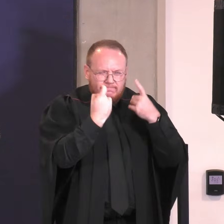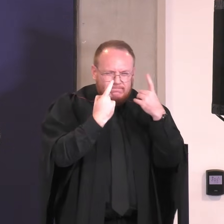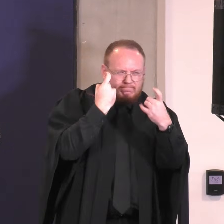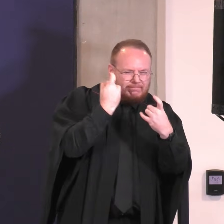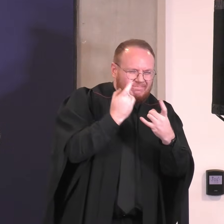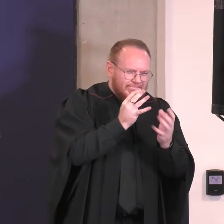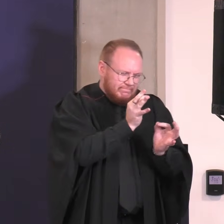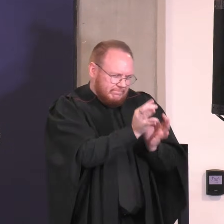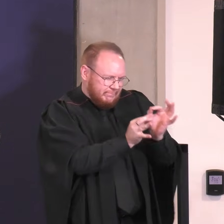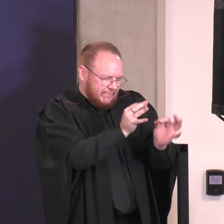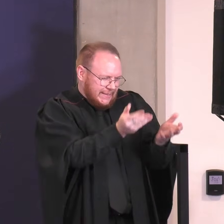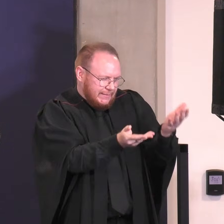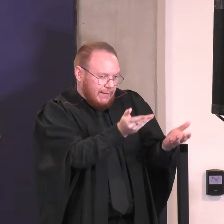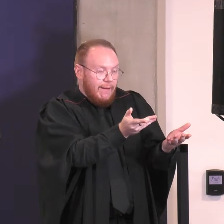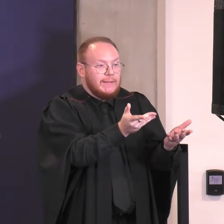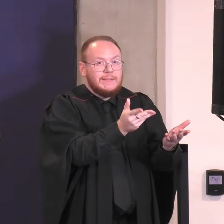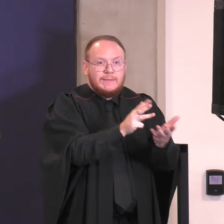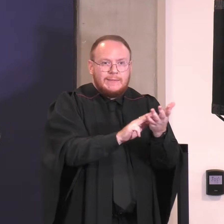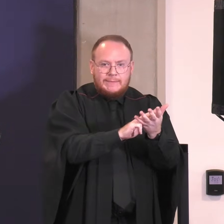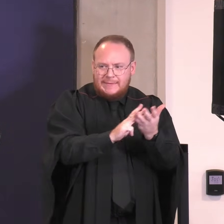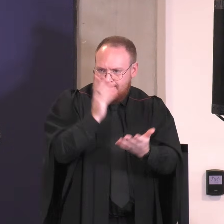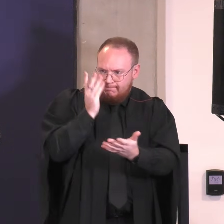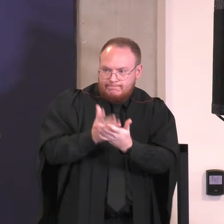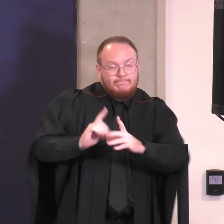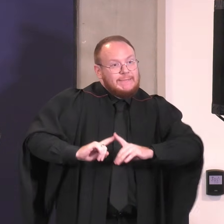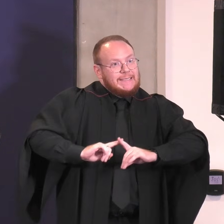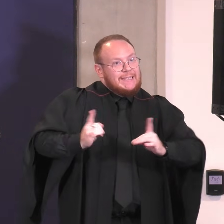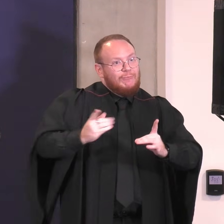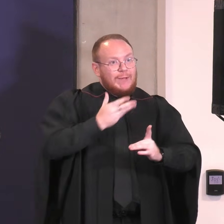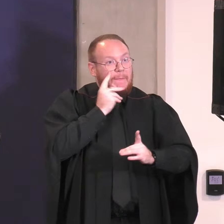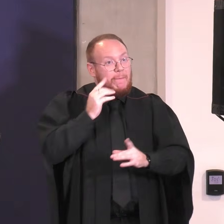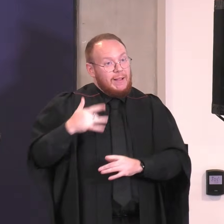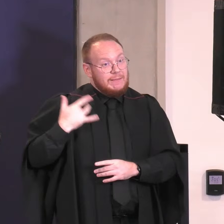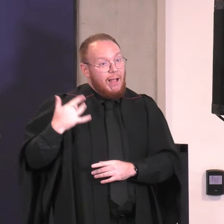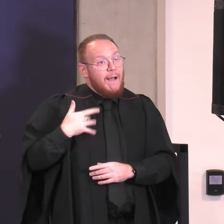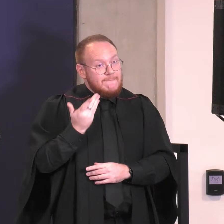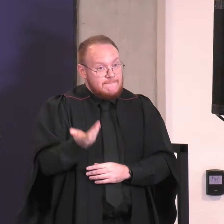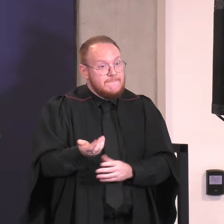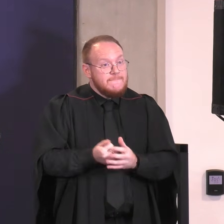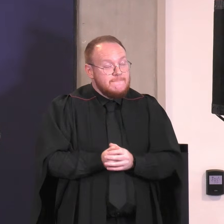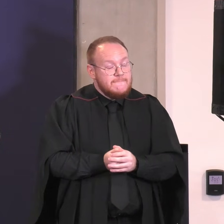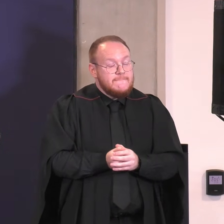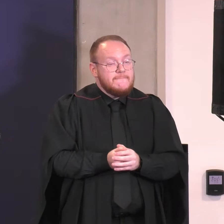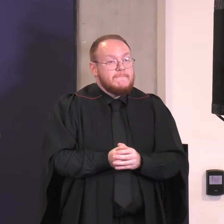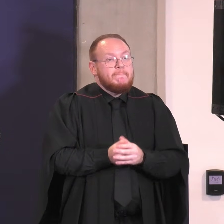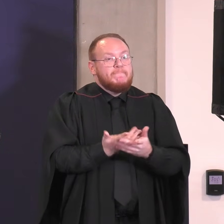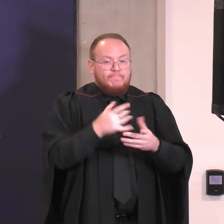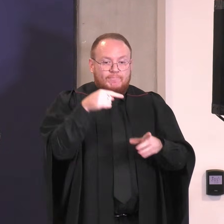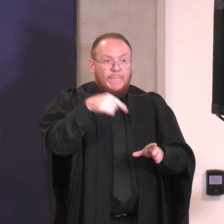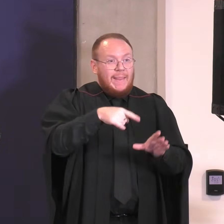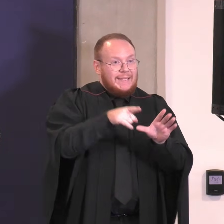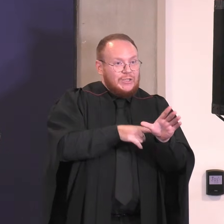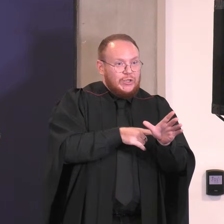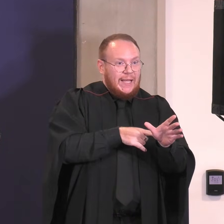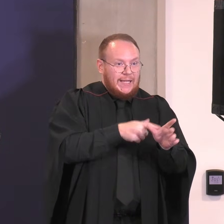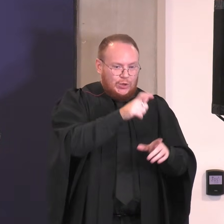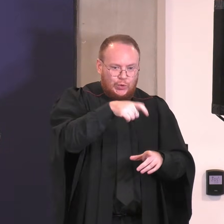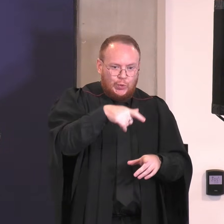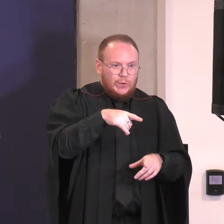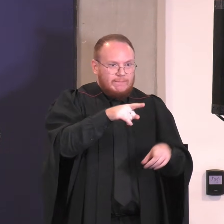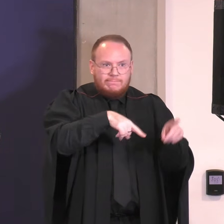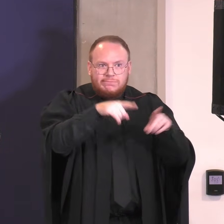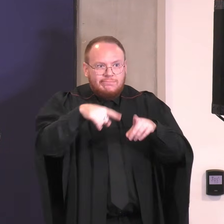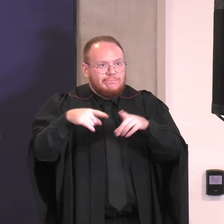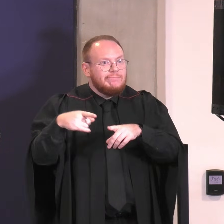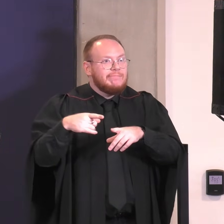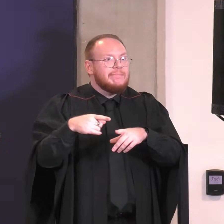make a tangible, discernible difference in people's lives. This year, students across the department have indeed